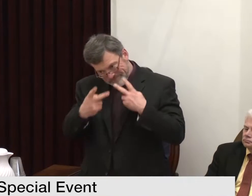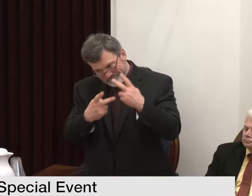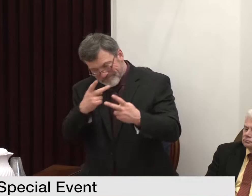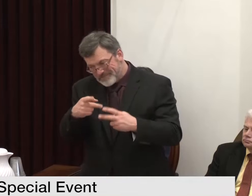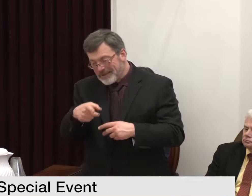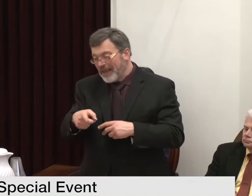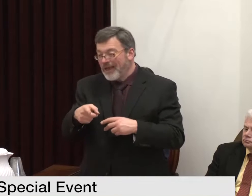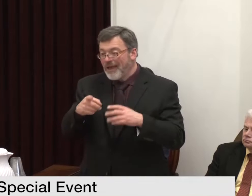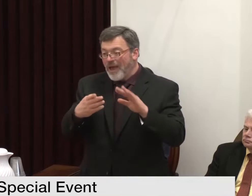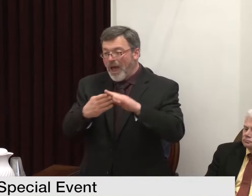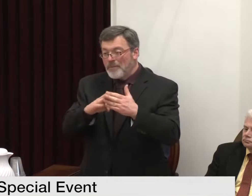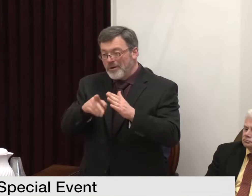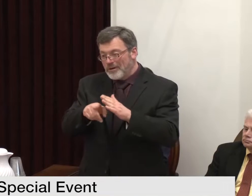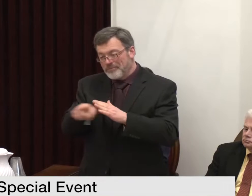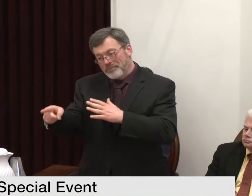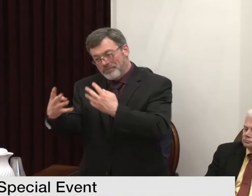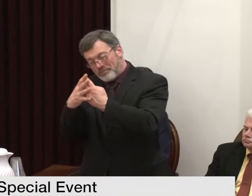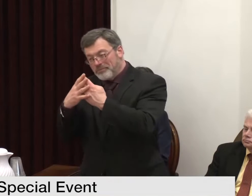For example,